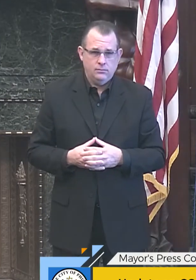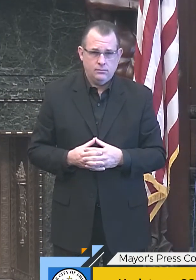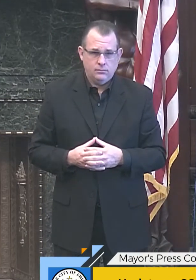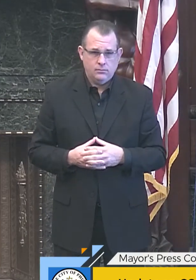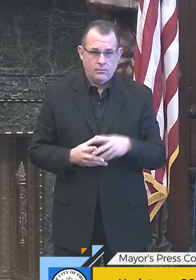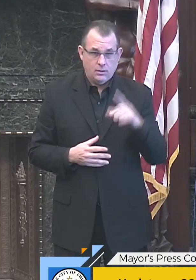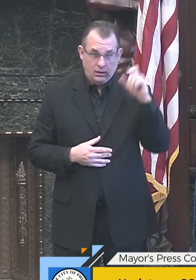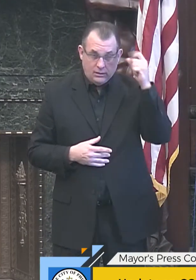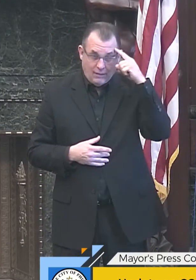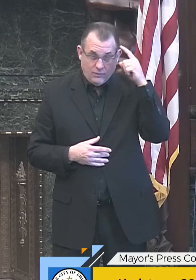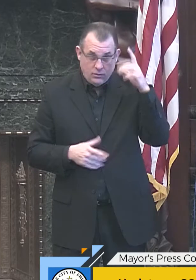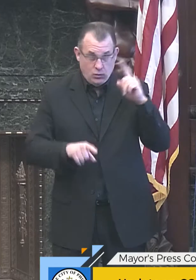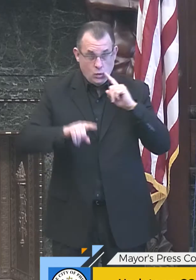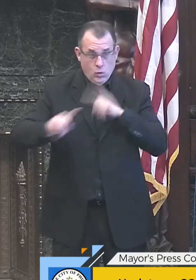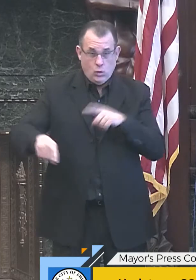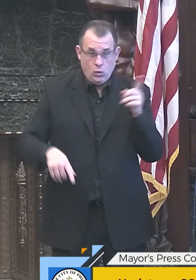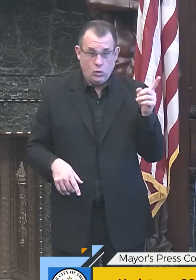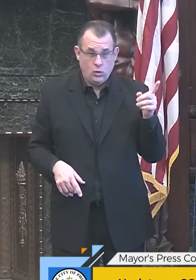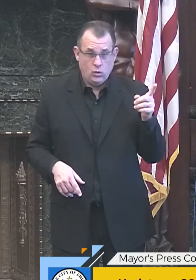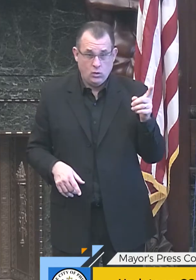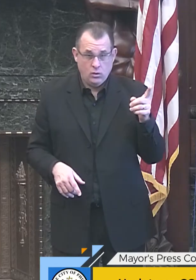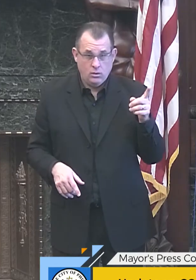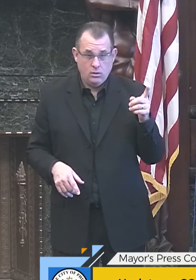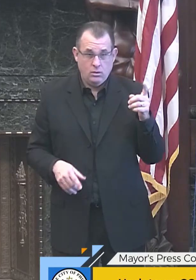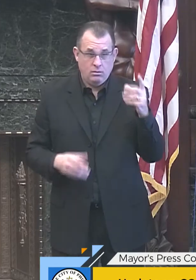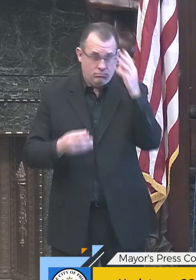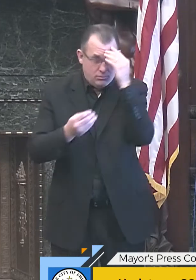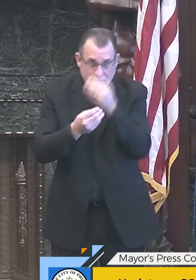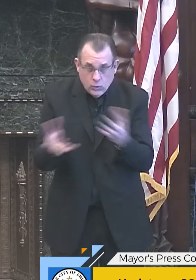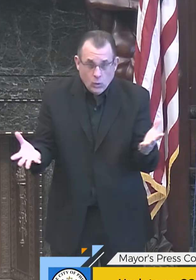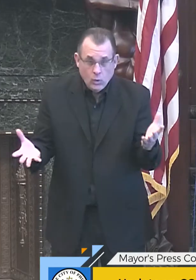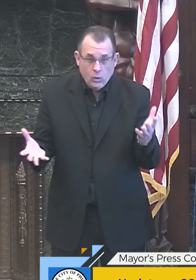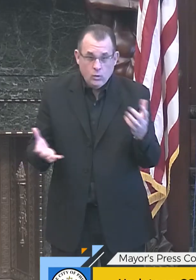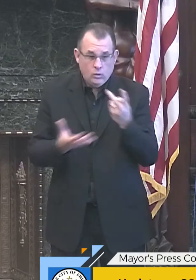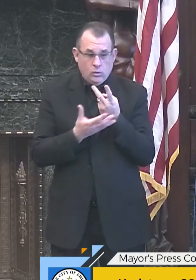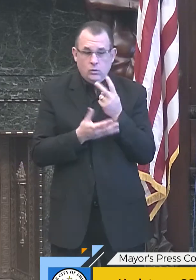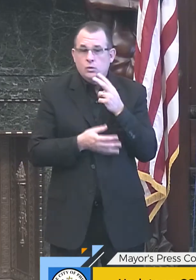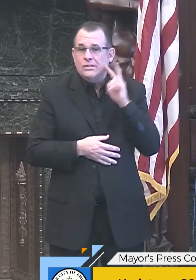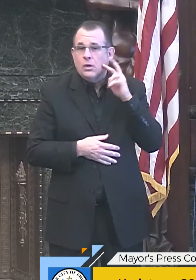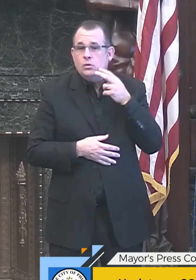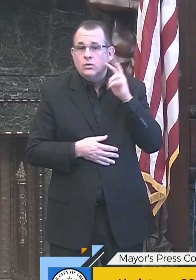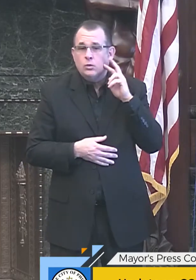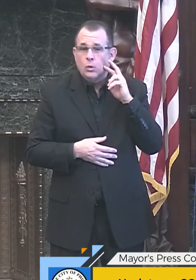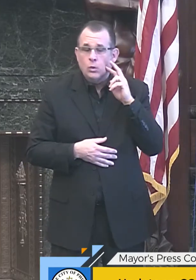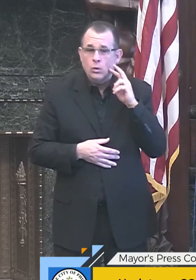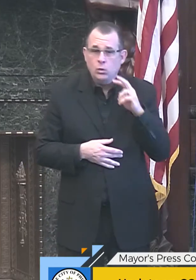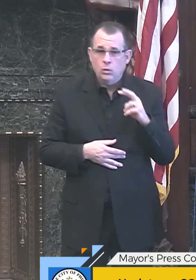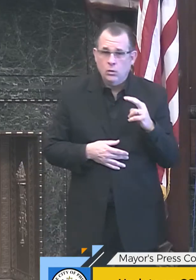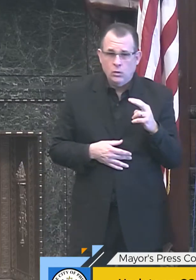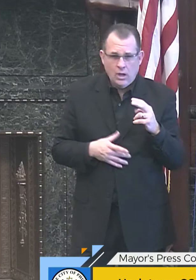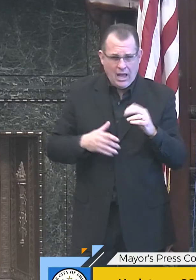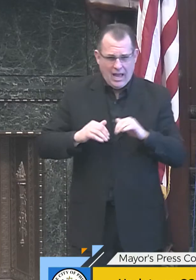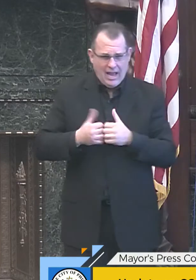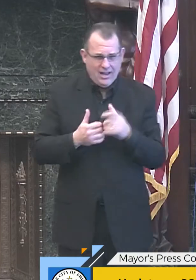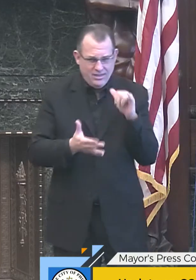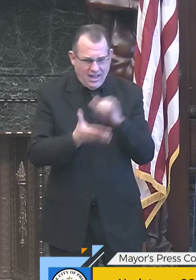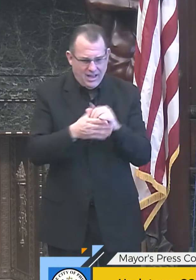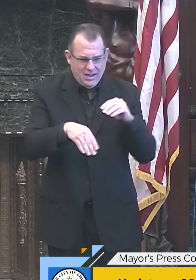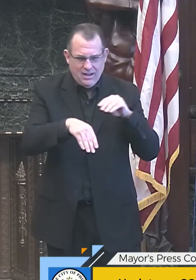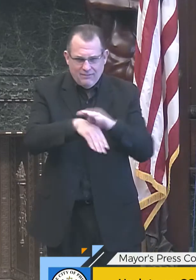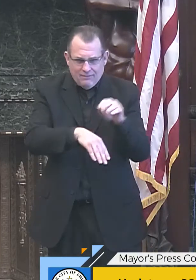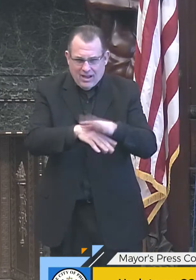order that he issued 2 days ago, how does that affect the Philadelphia court